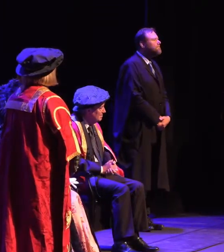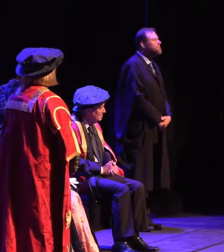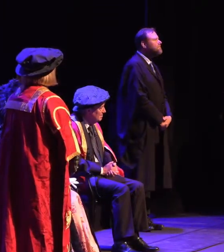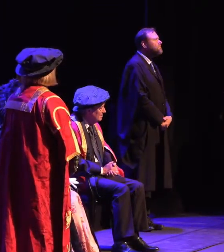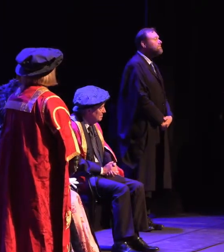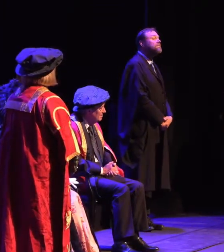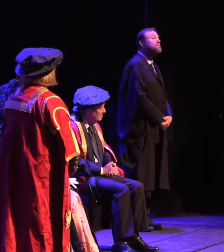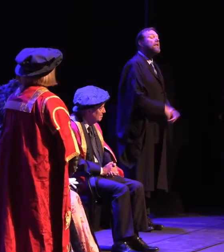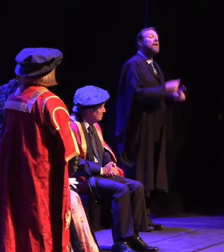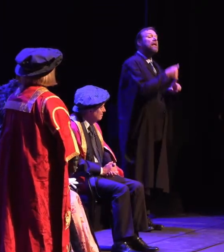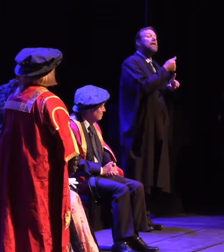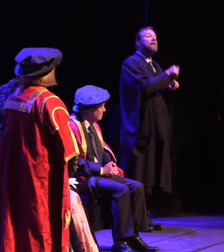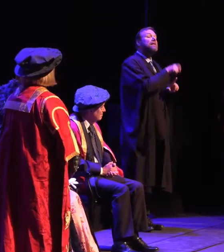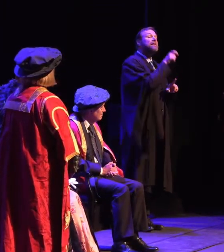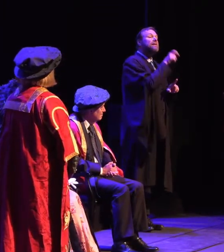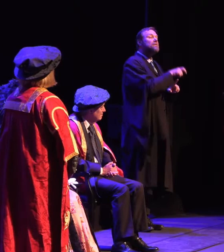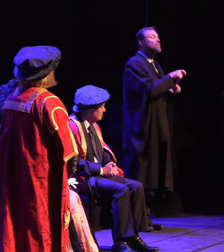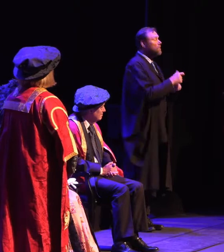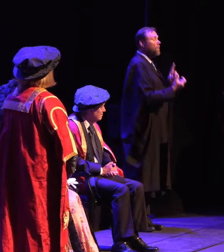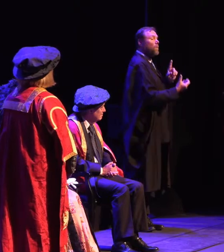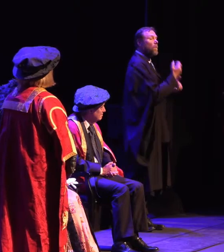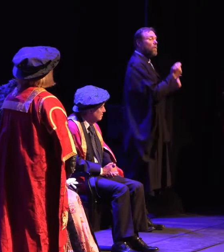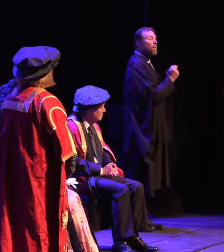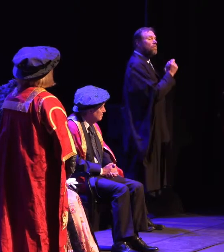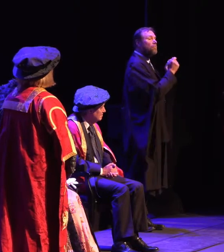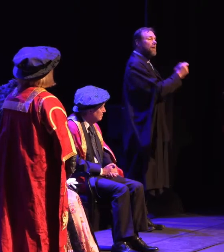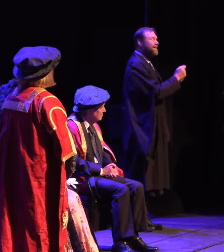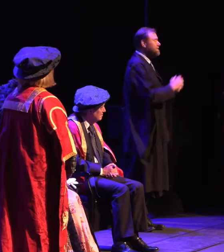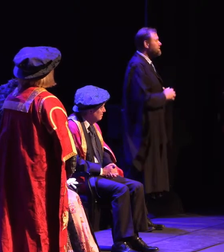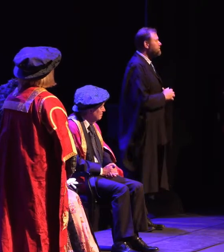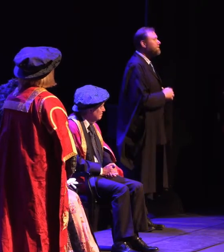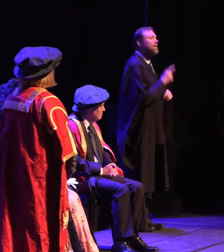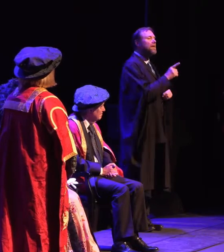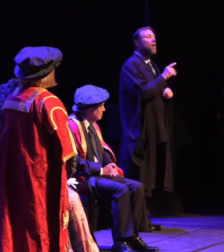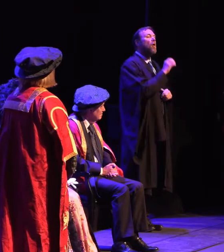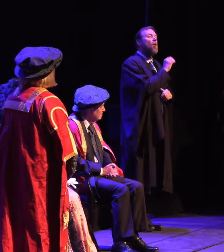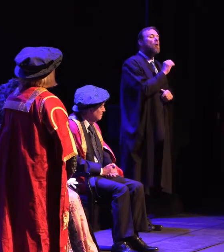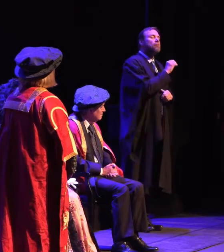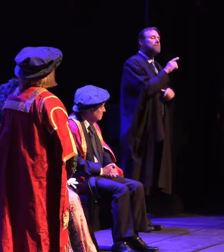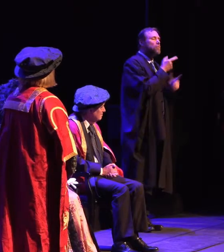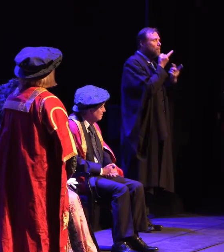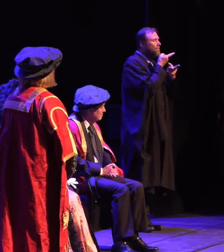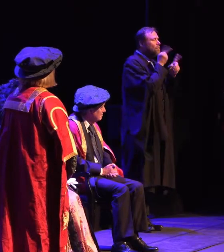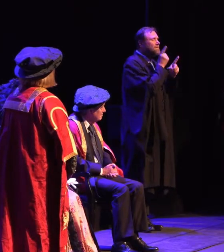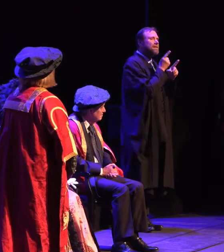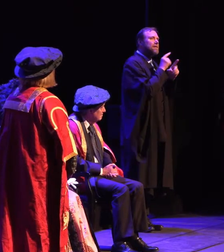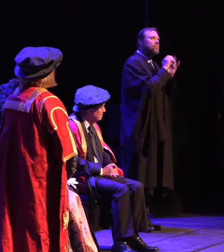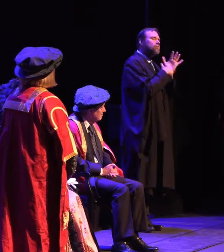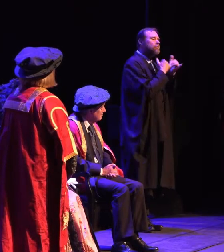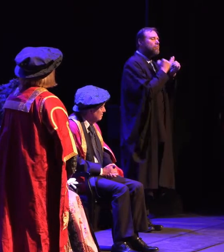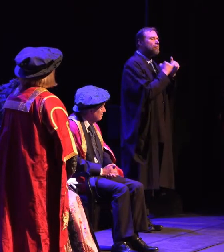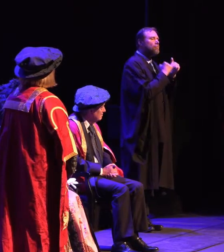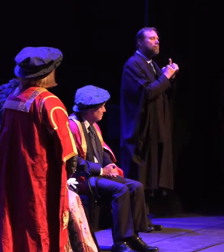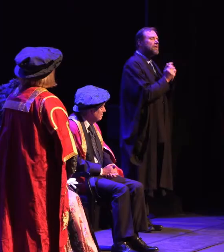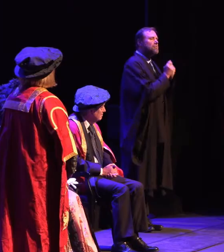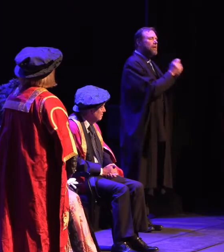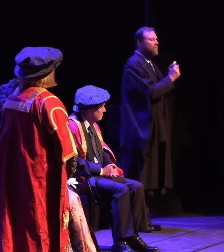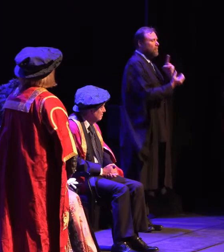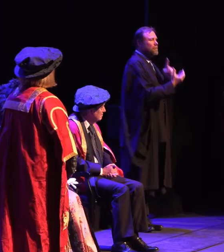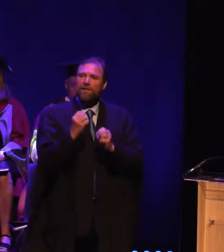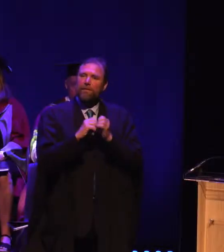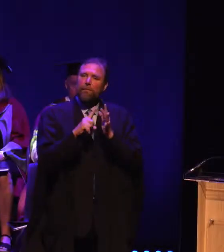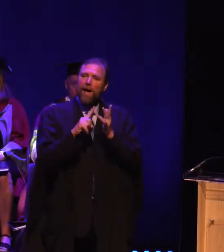The next student is the recipient of a prize. The Oxford University Press Prize for Achievement in